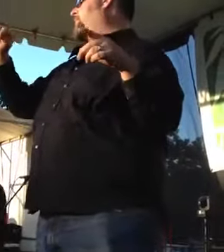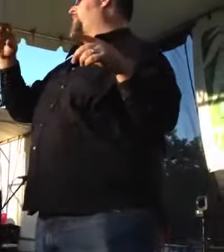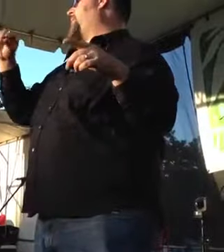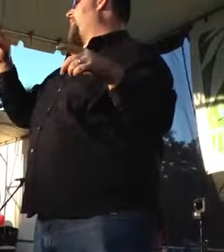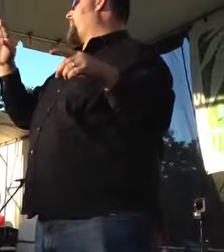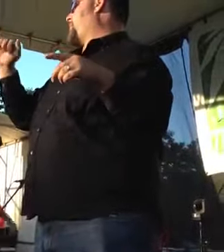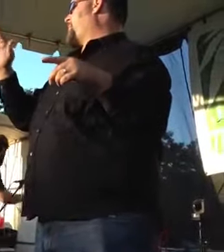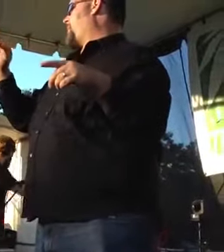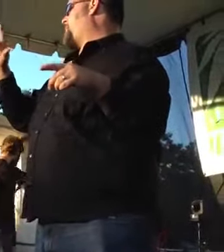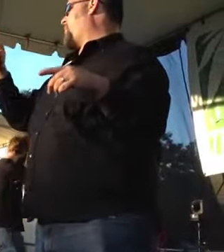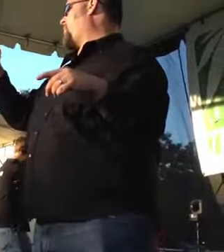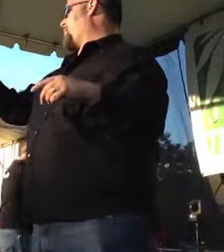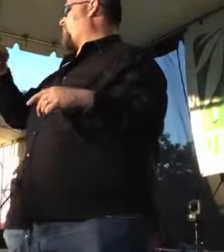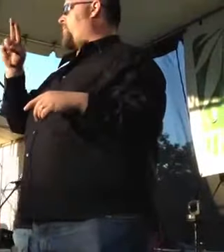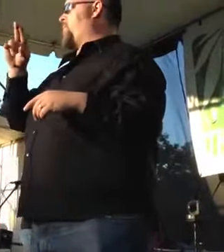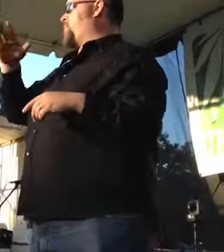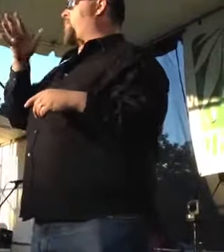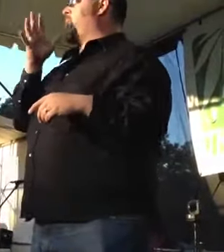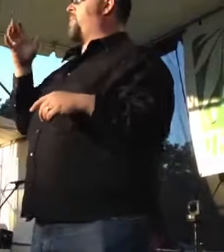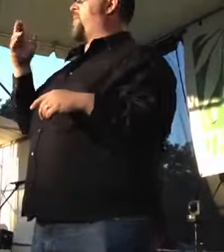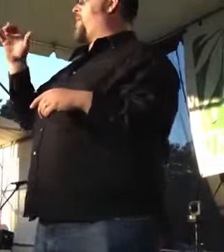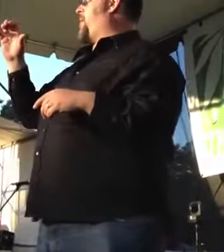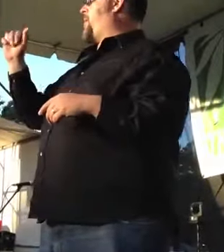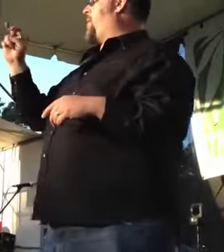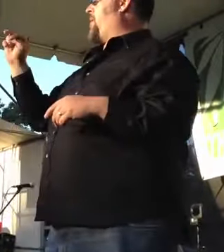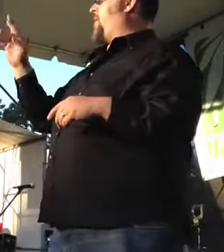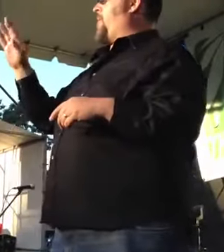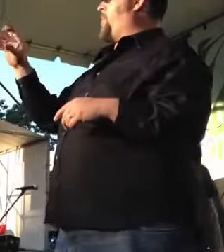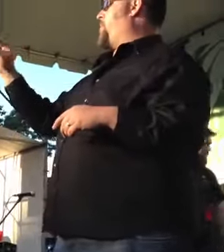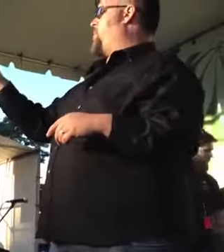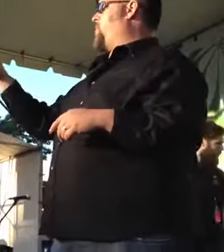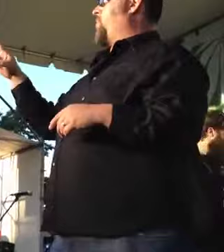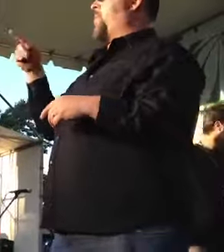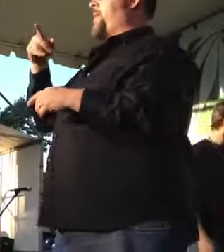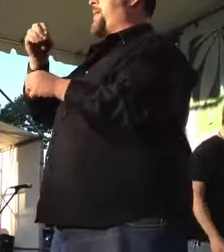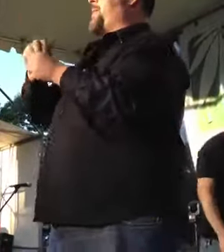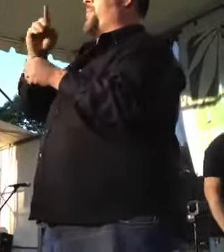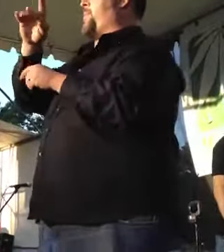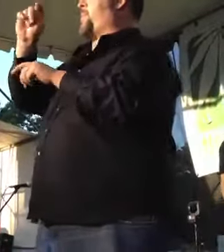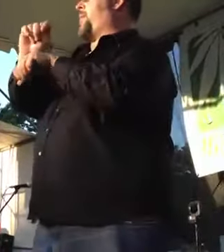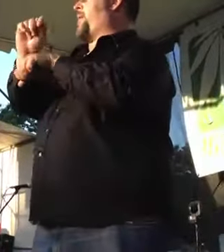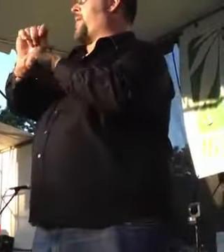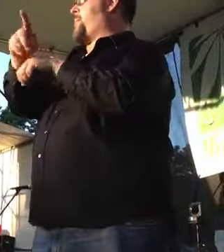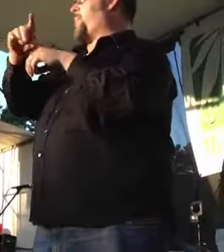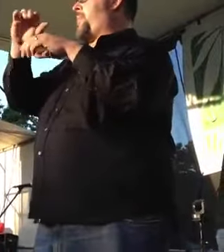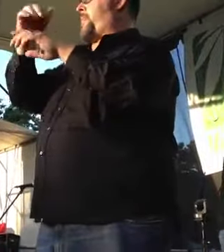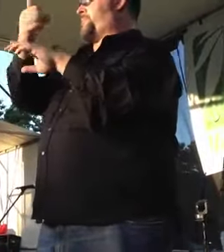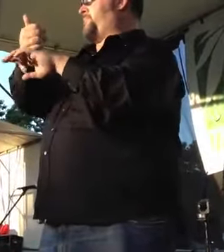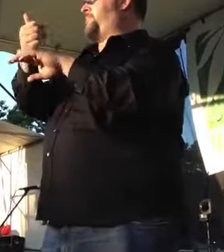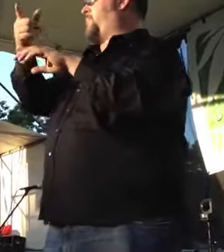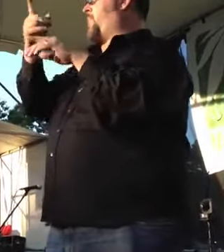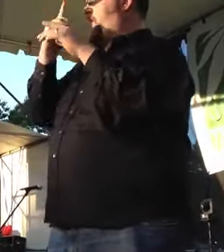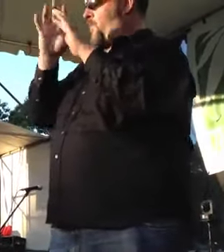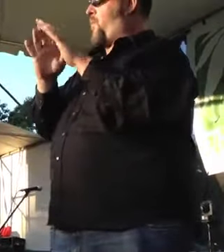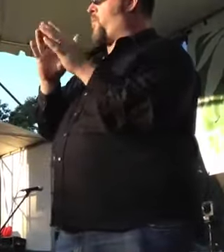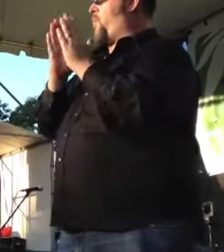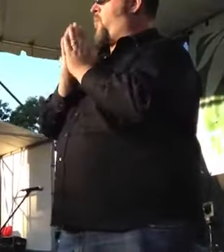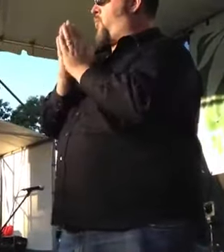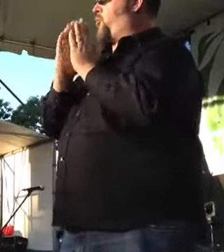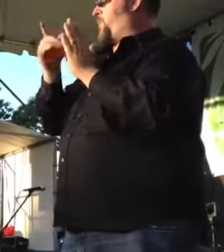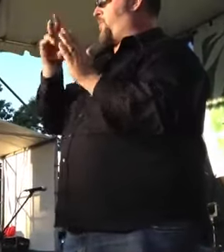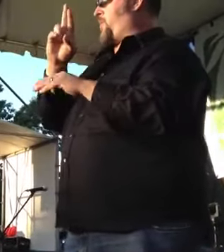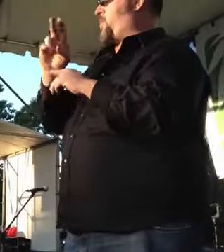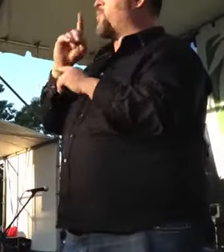burn cannabis and use it in ointments under the name Kanabu. And it was used in temple worship. And there's numbers of references to this. This is a historical